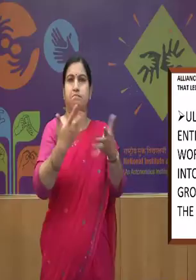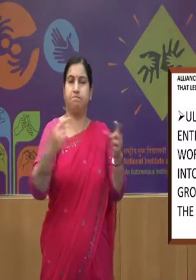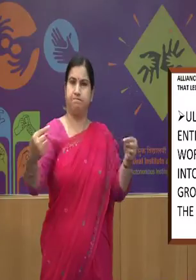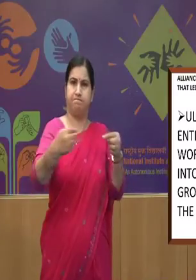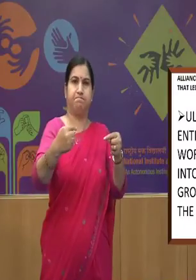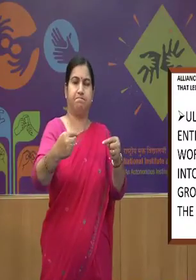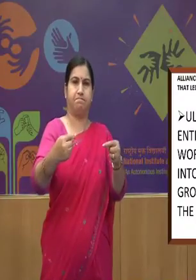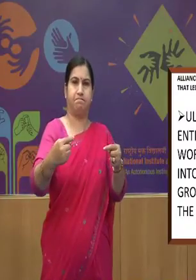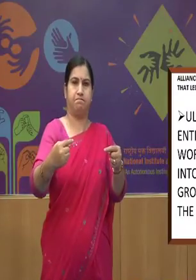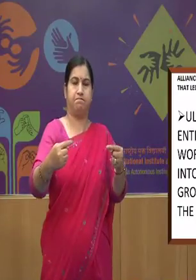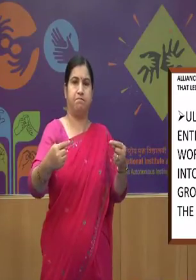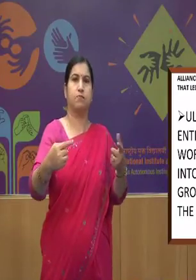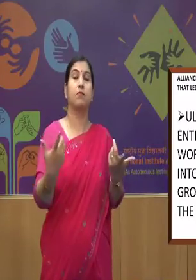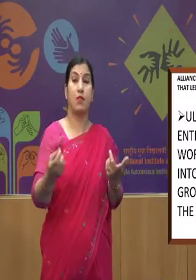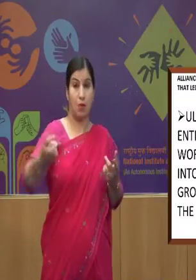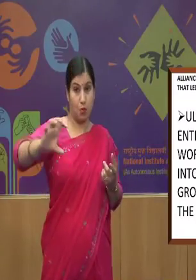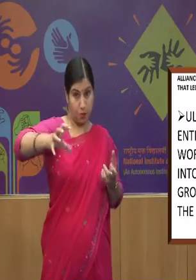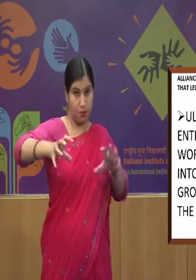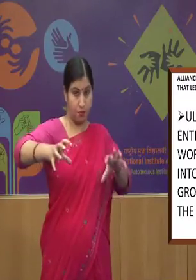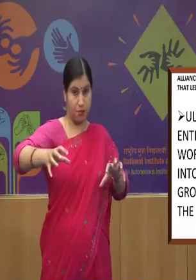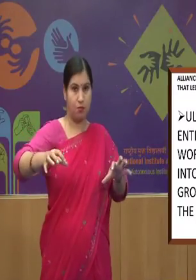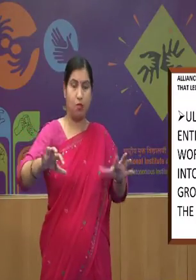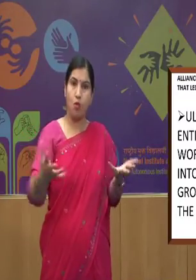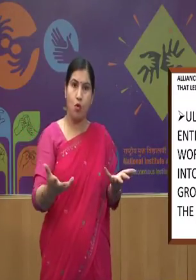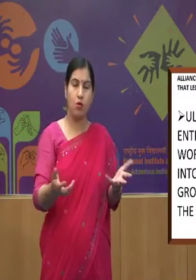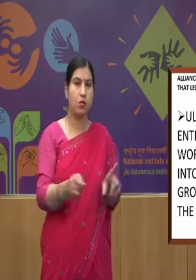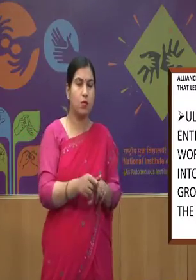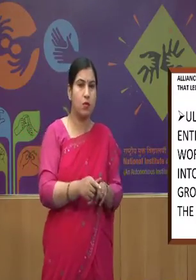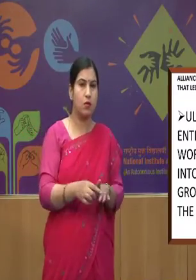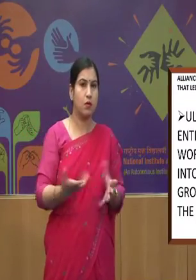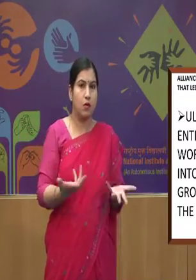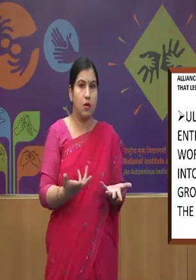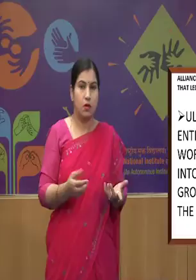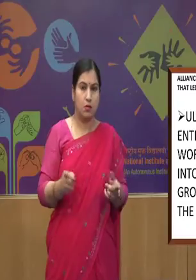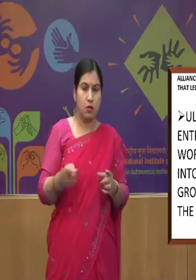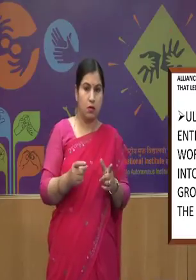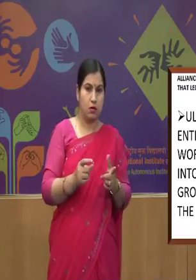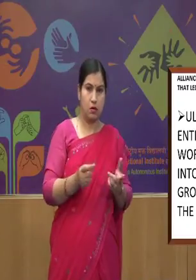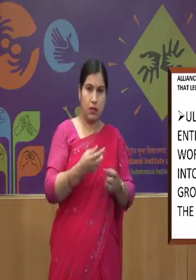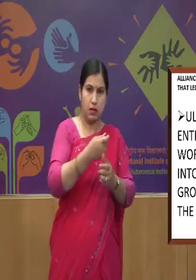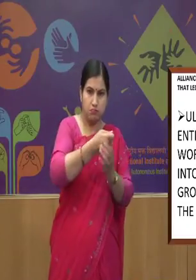Countries on both sides started collecting more and more dangerous weapons,